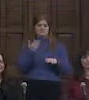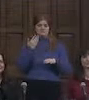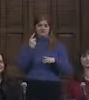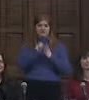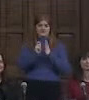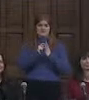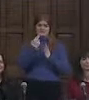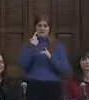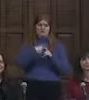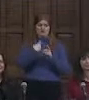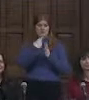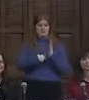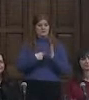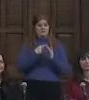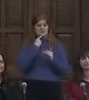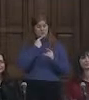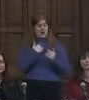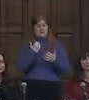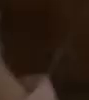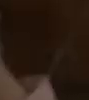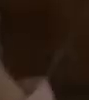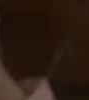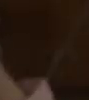report, but I welcome it.